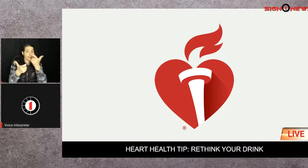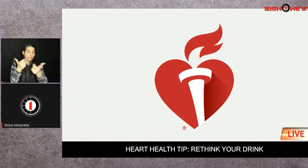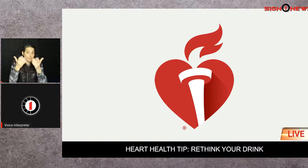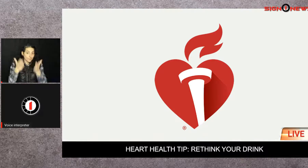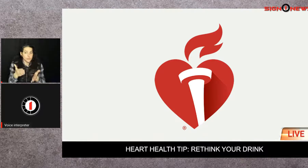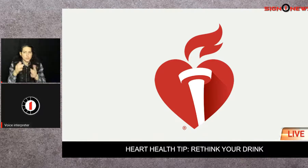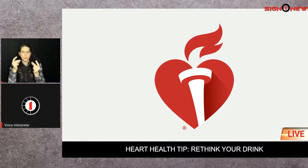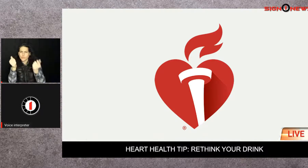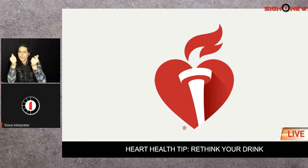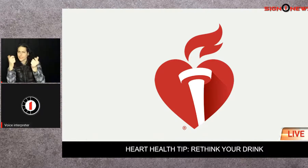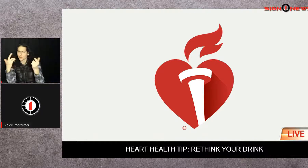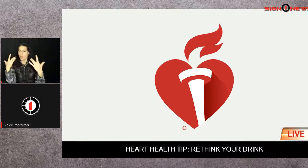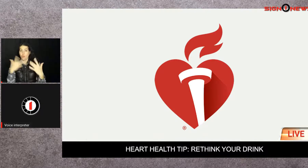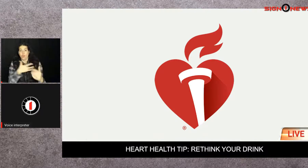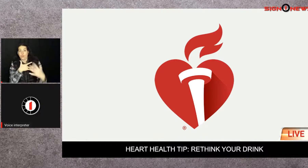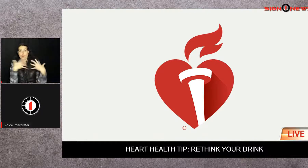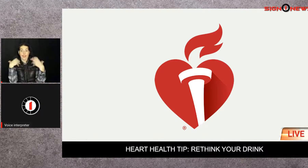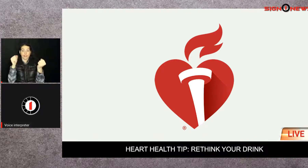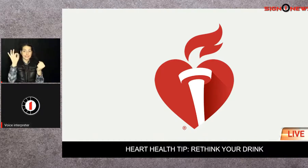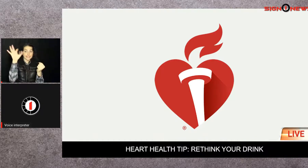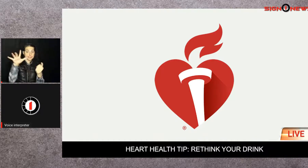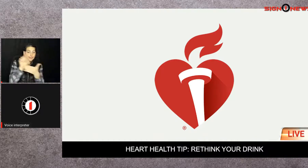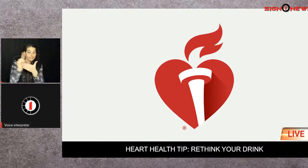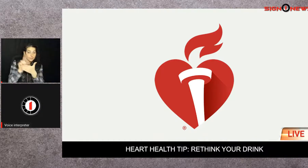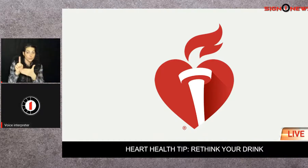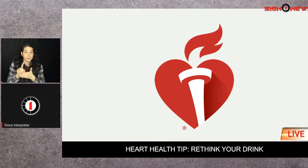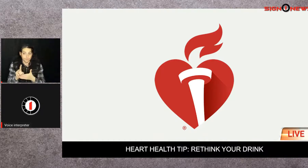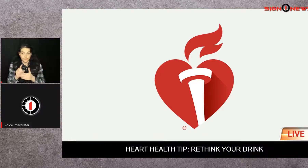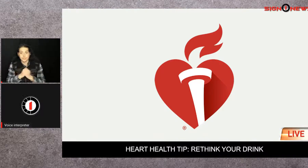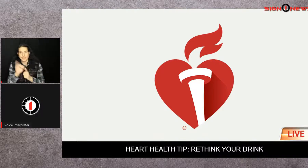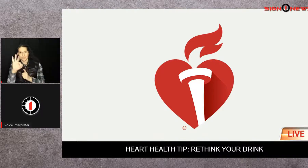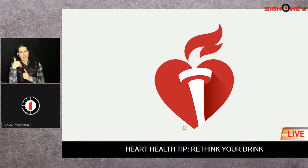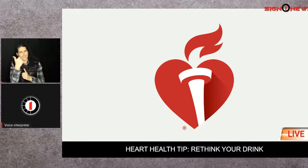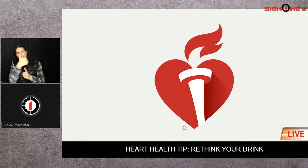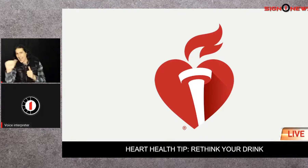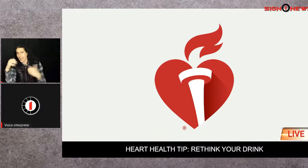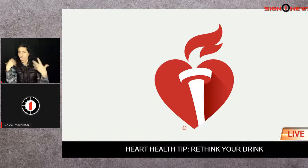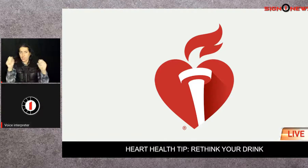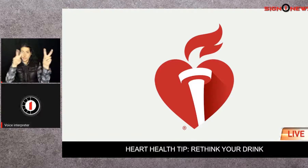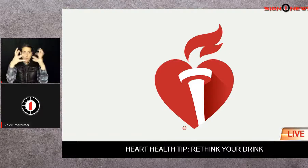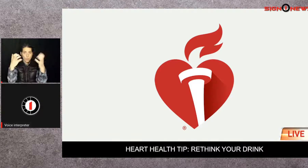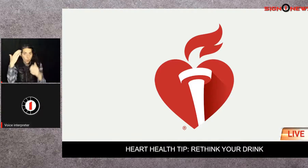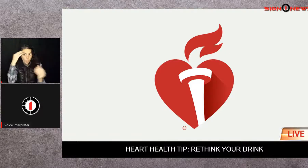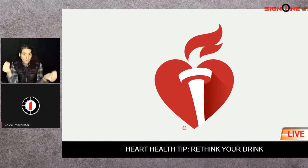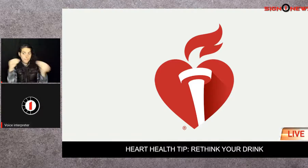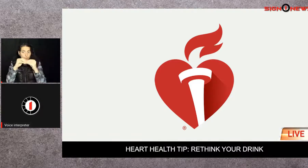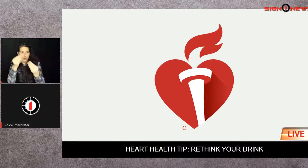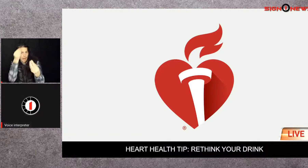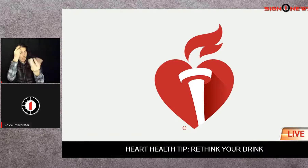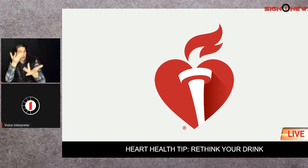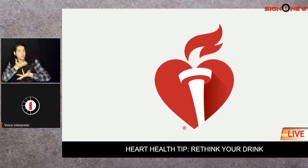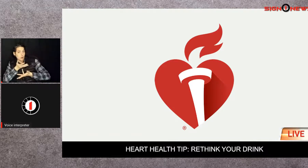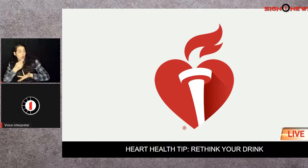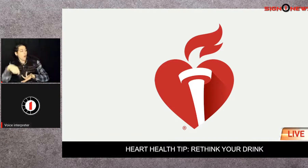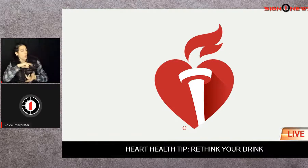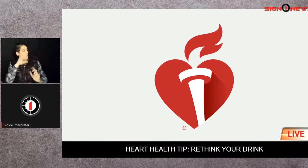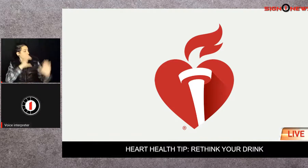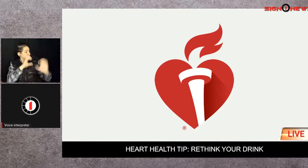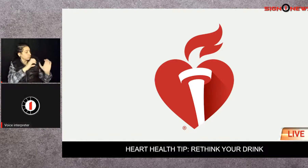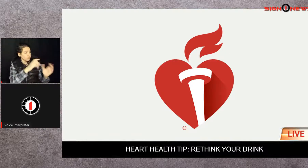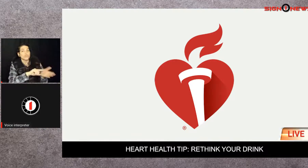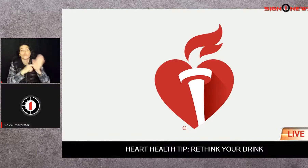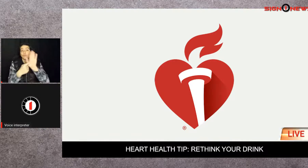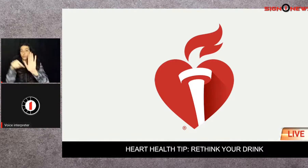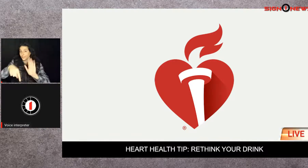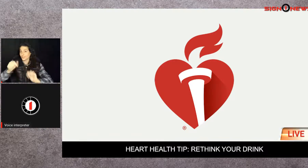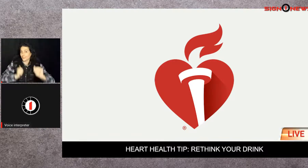Sign1News is partnering with the American Heart Association to offer our Sign1News viewers quick healthy tips every week. If there's a